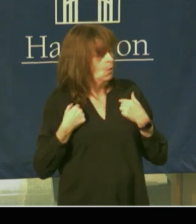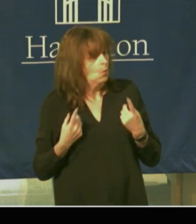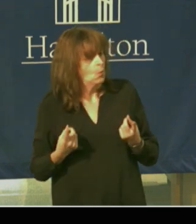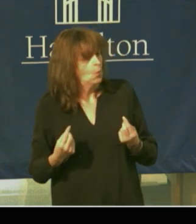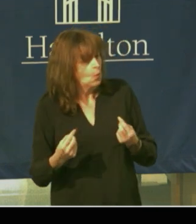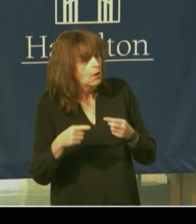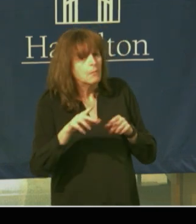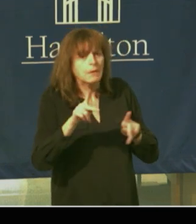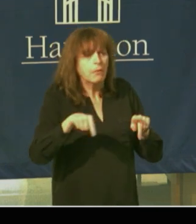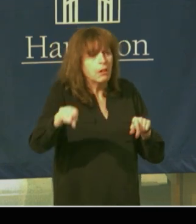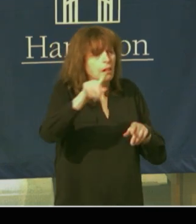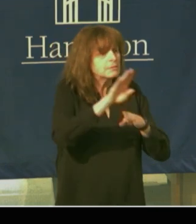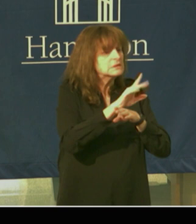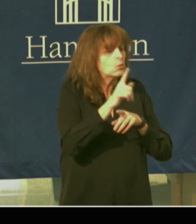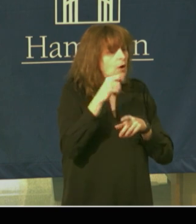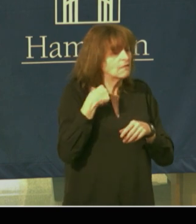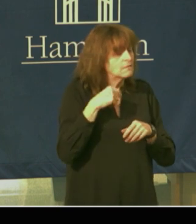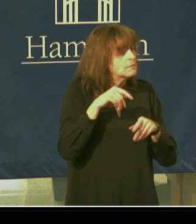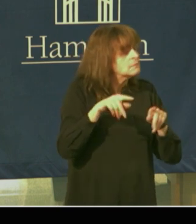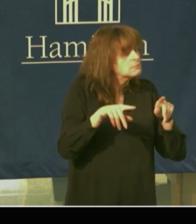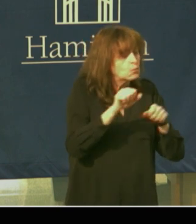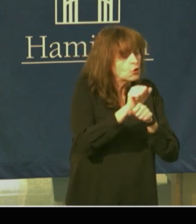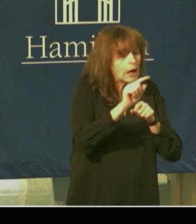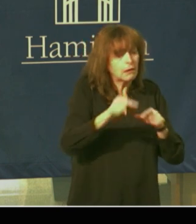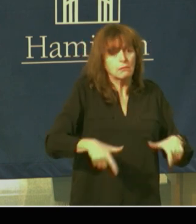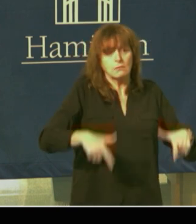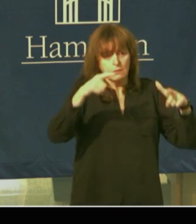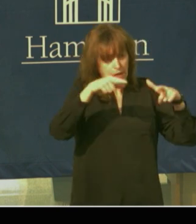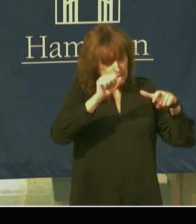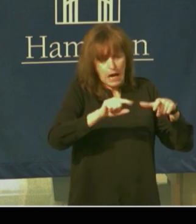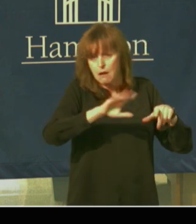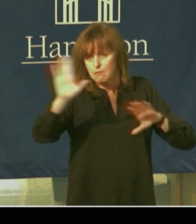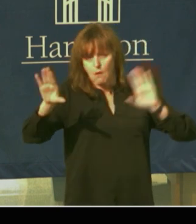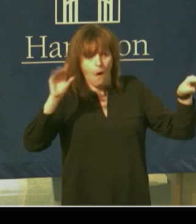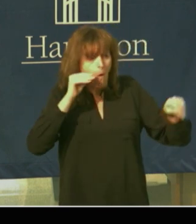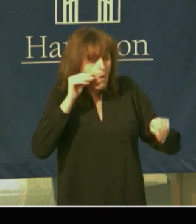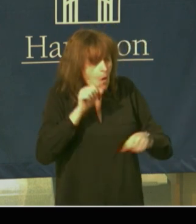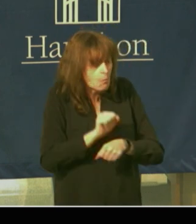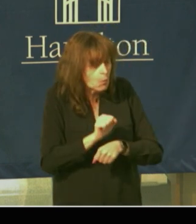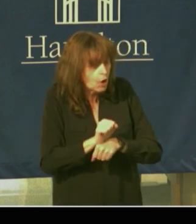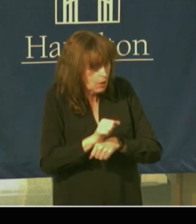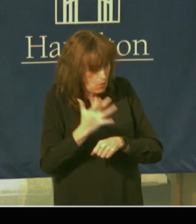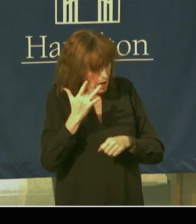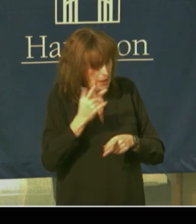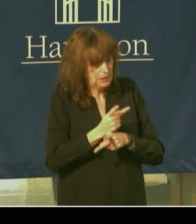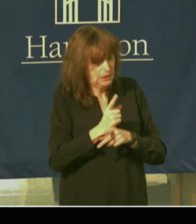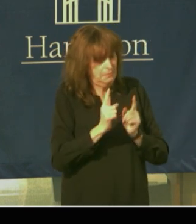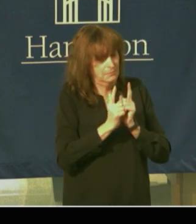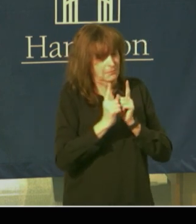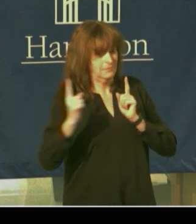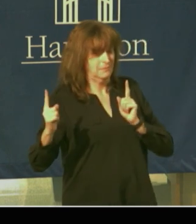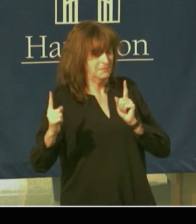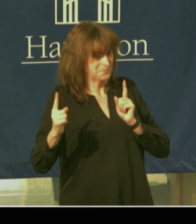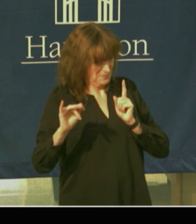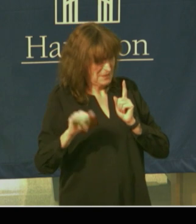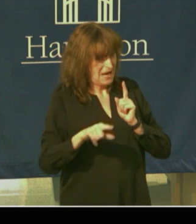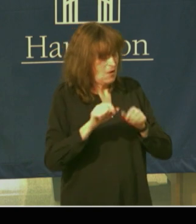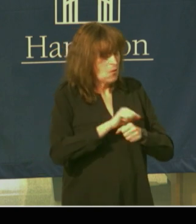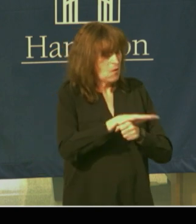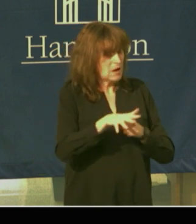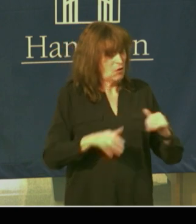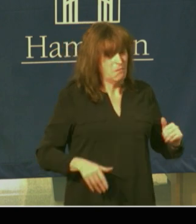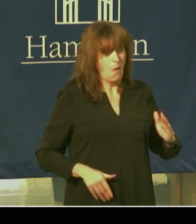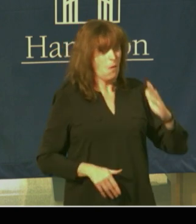the interaction between people, and that's the way we flatten the curve. Mr. Johnson, thank you very much. We'll continue on. Dr.